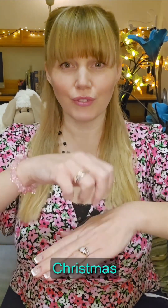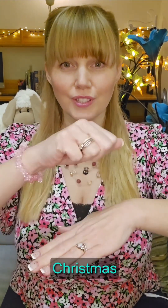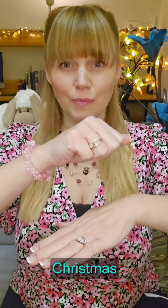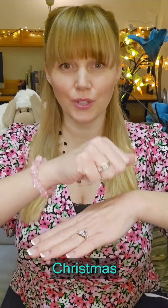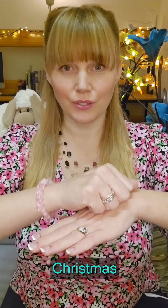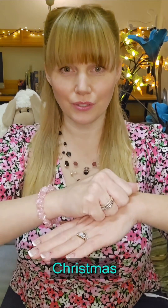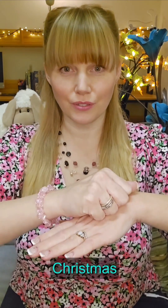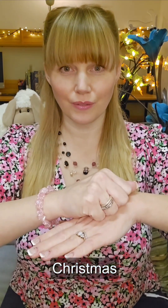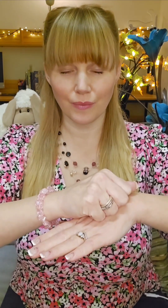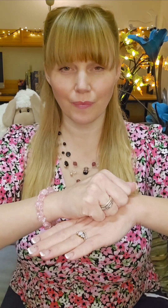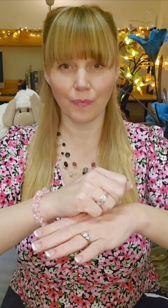Christmas